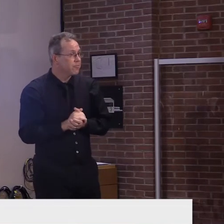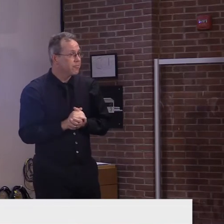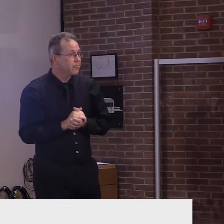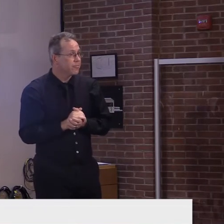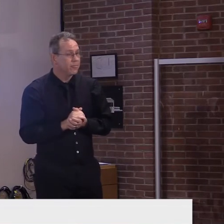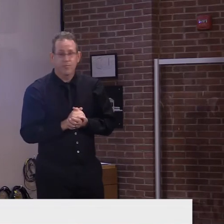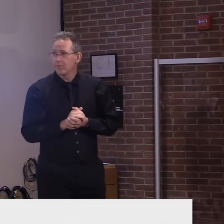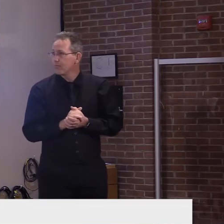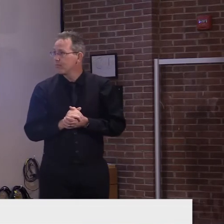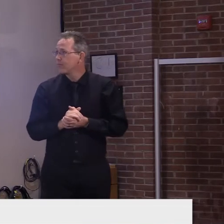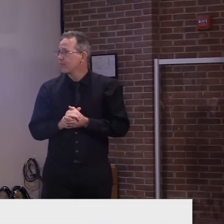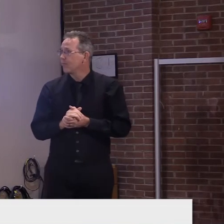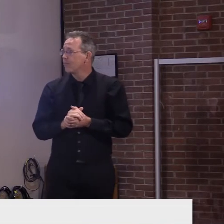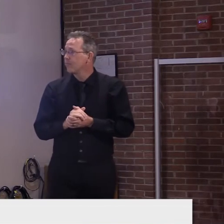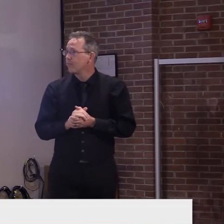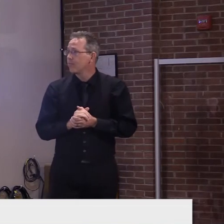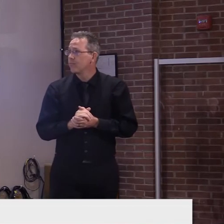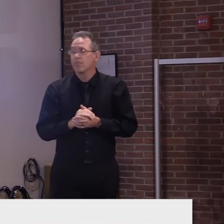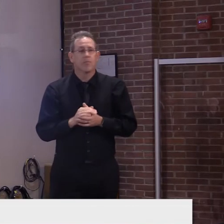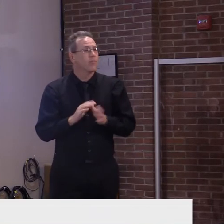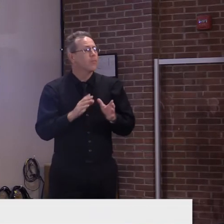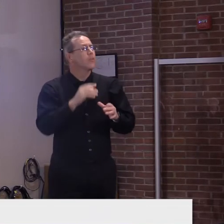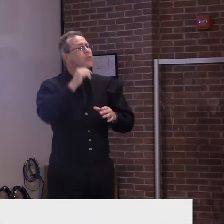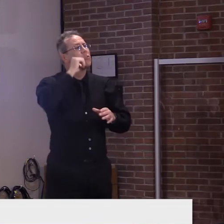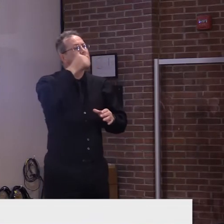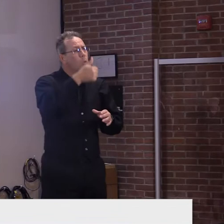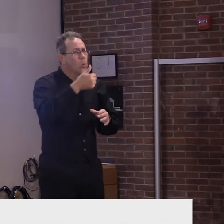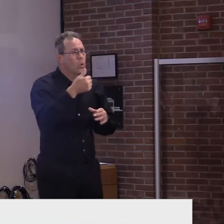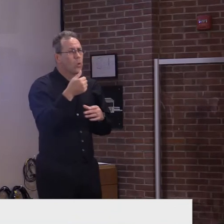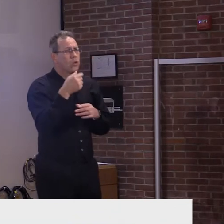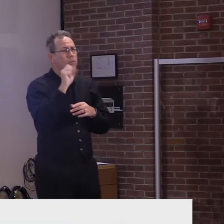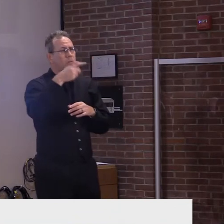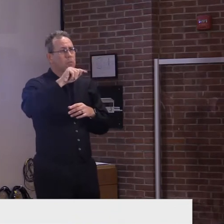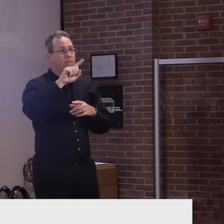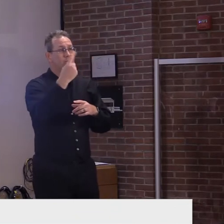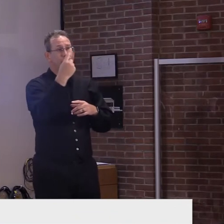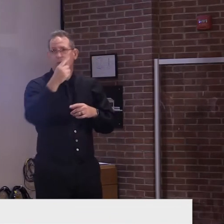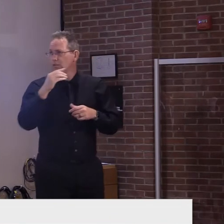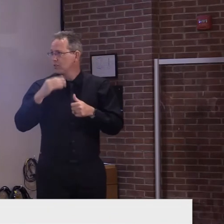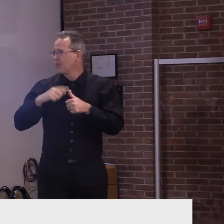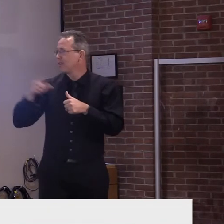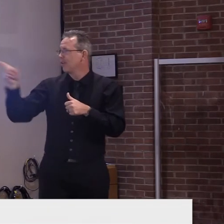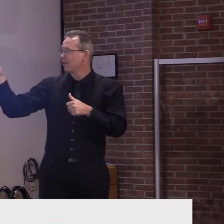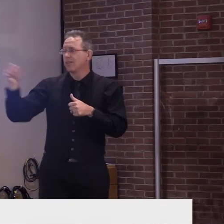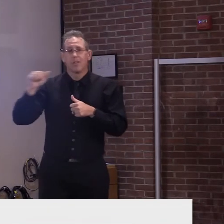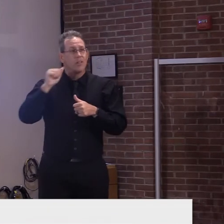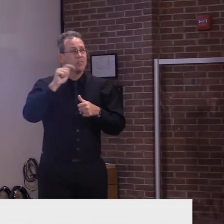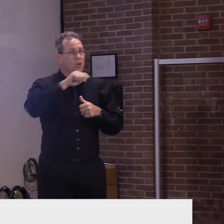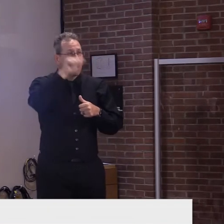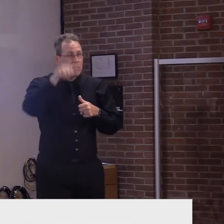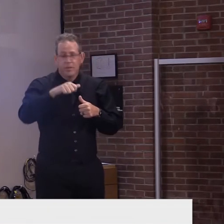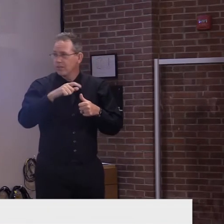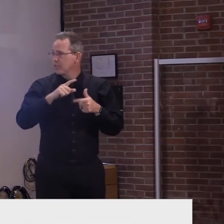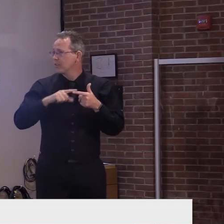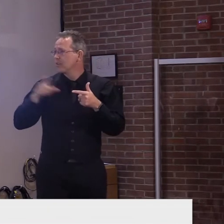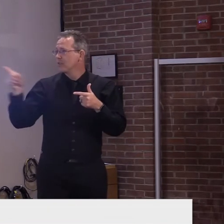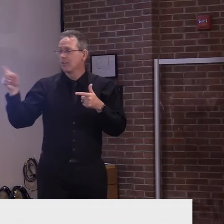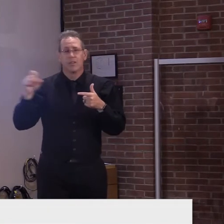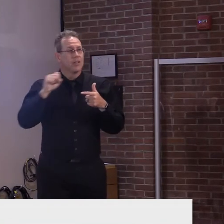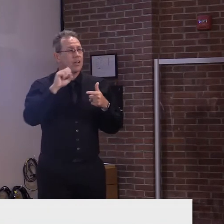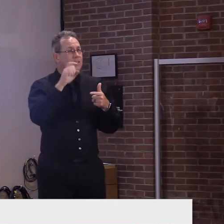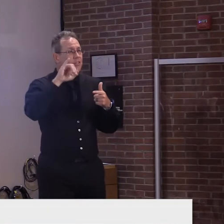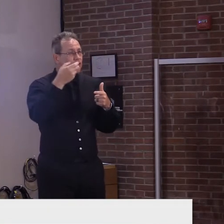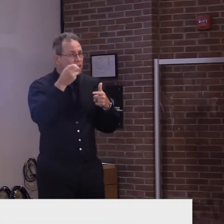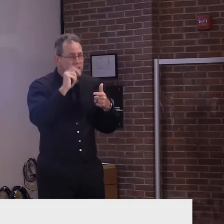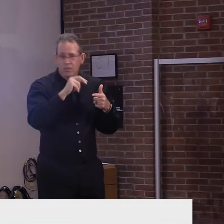Associates in Rutland. Tomorrow, September 1st, St. Albans City Elementary School in St. Albans, Champlain Valley Fair